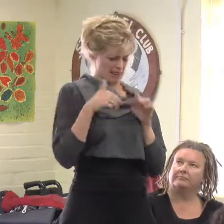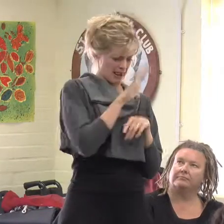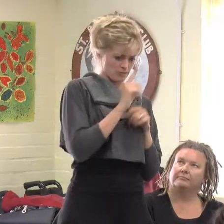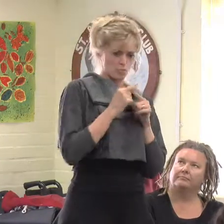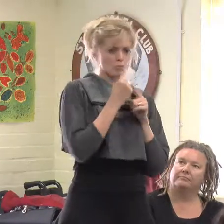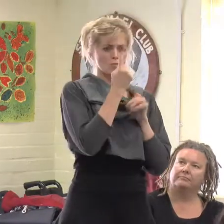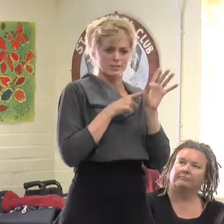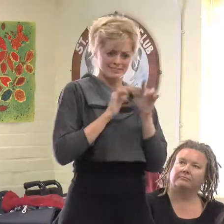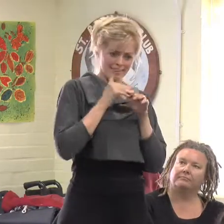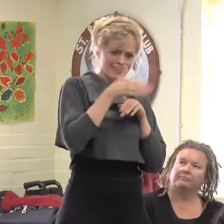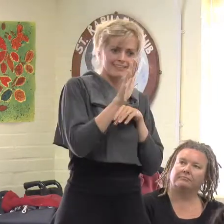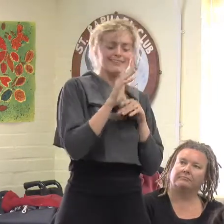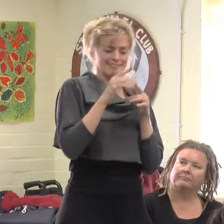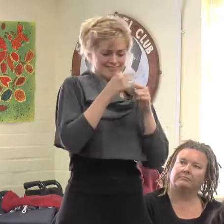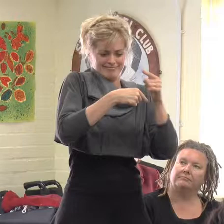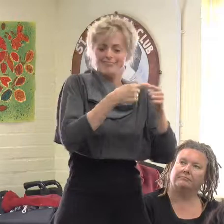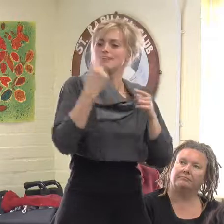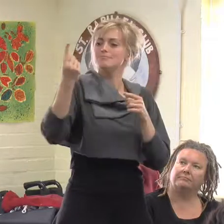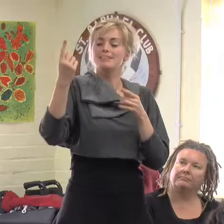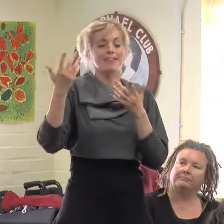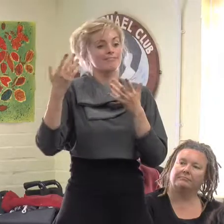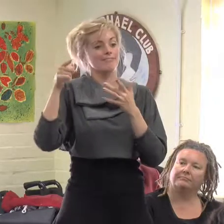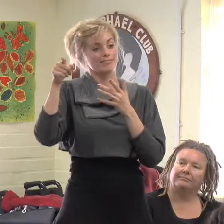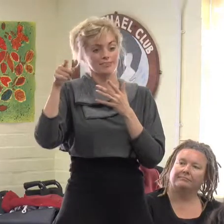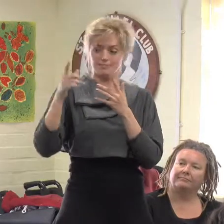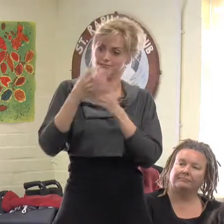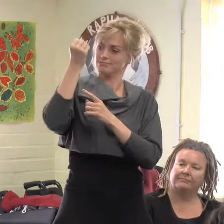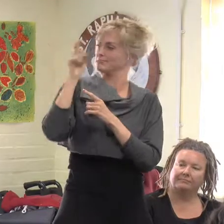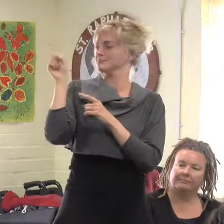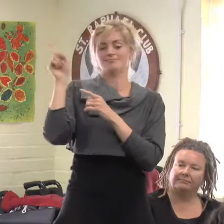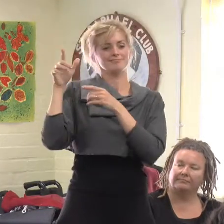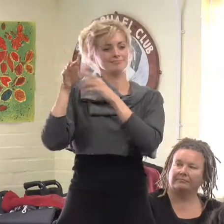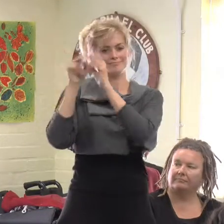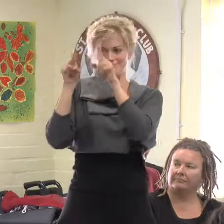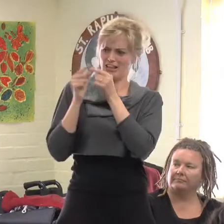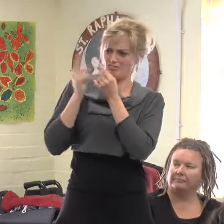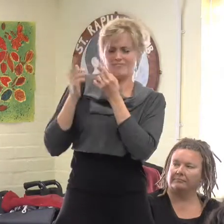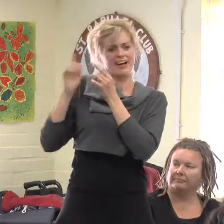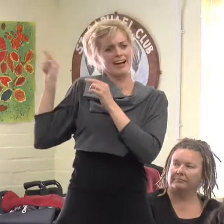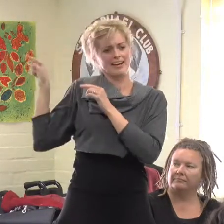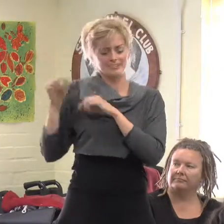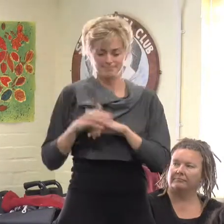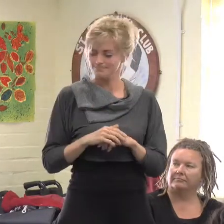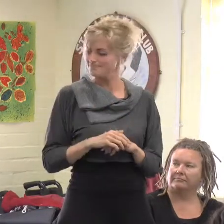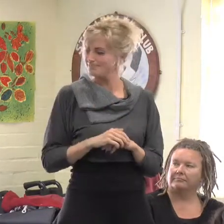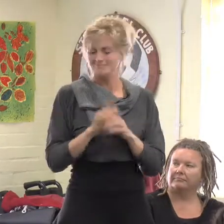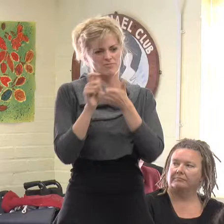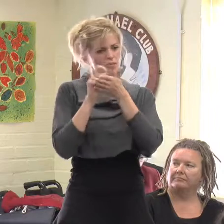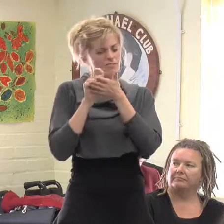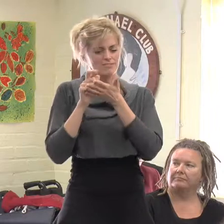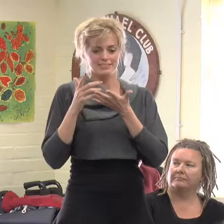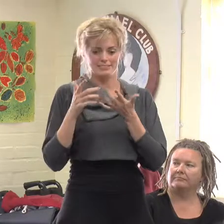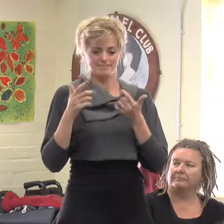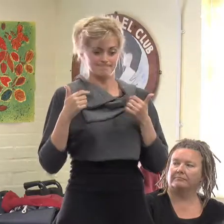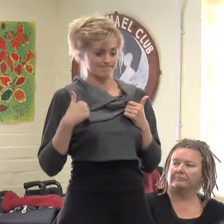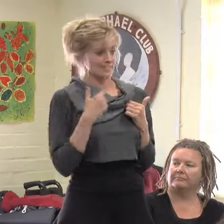just further down the road here. So it's lovely to be in this environment. Chamali Fernando. I'm 36 years